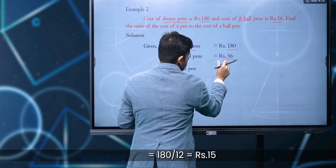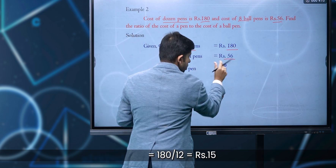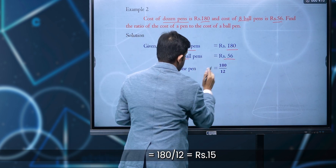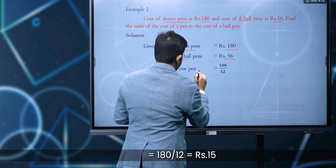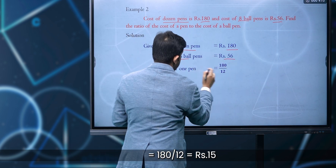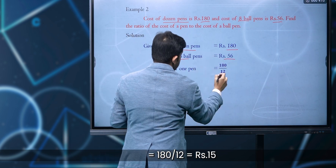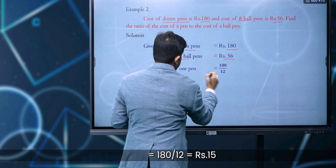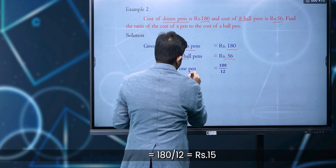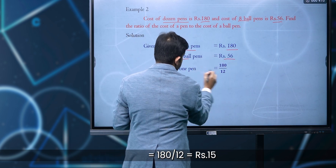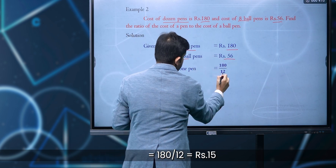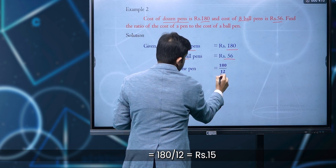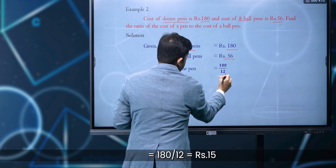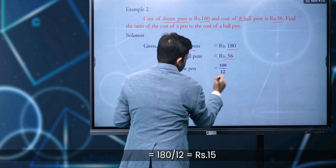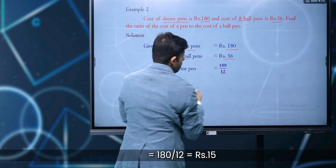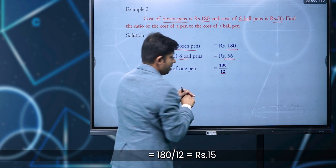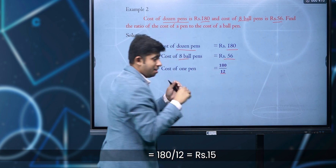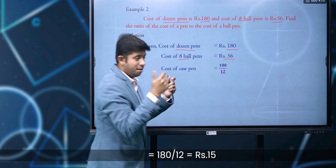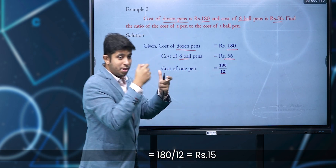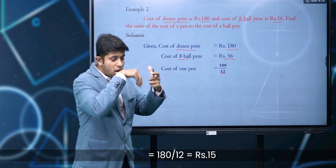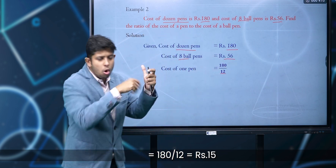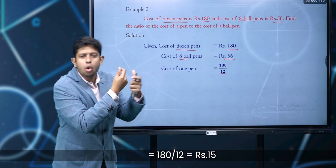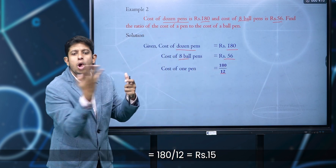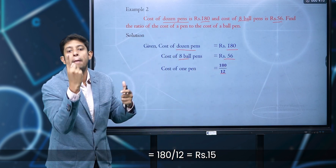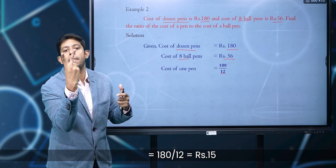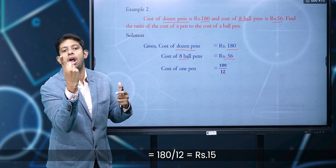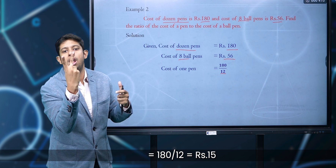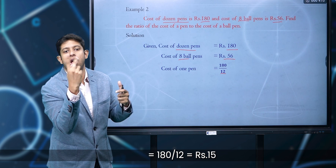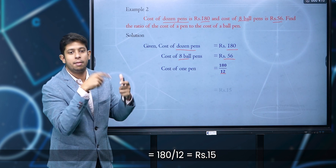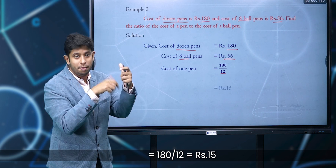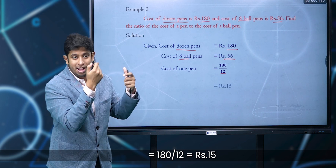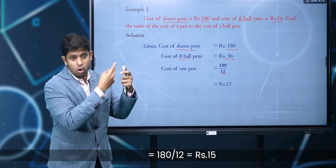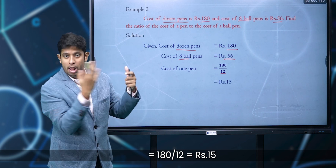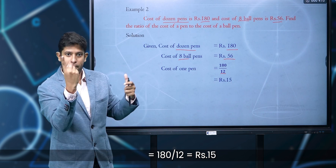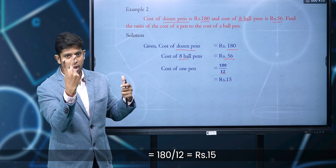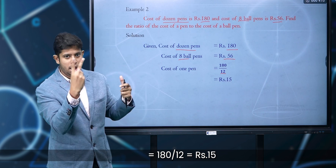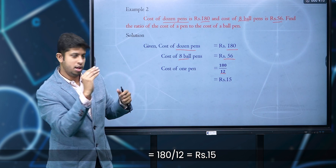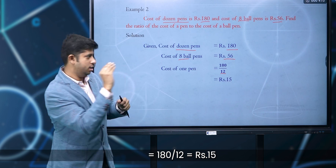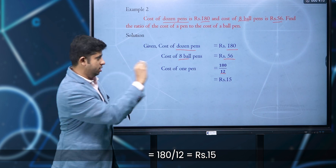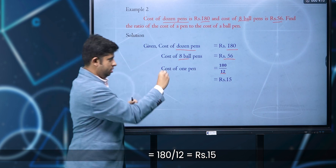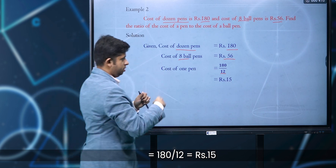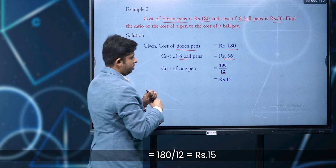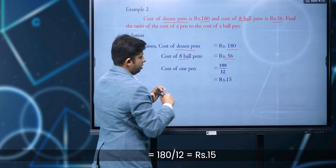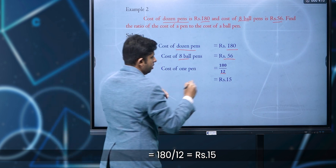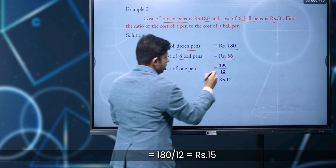180 by 12, which is equal to rupees 15,